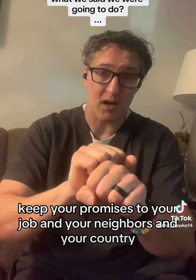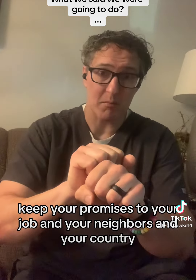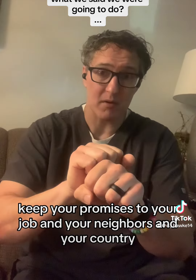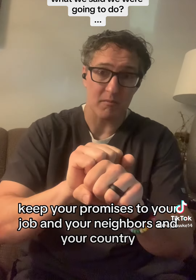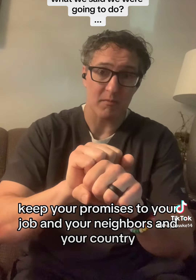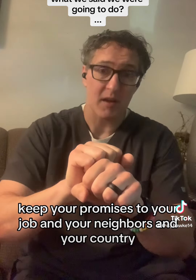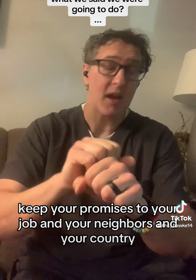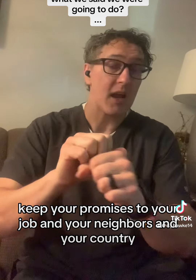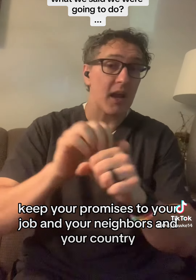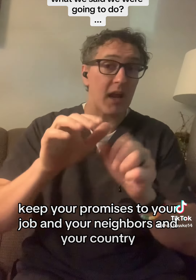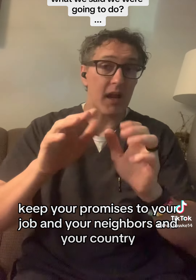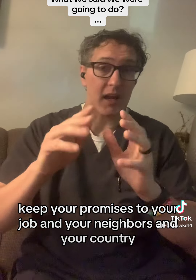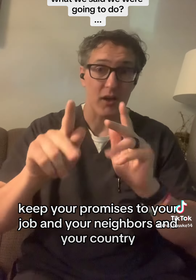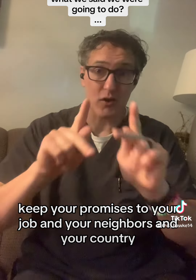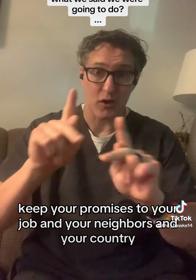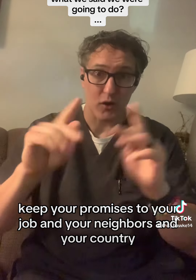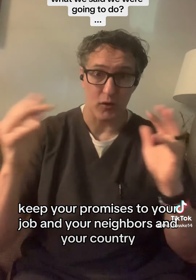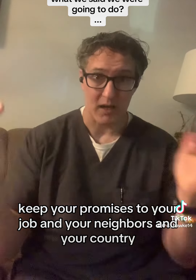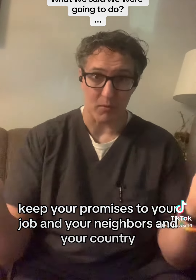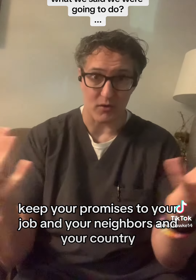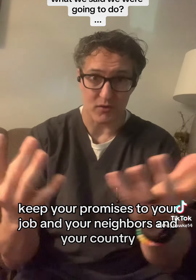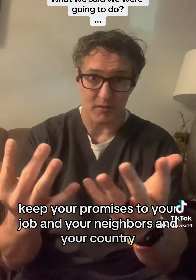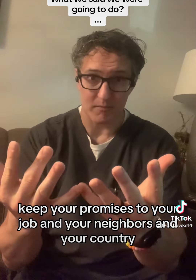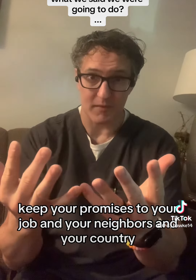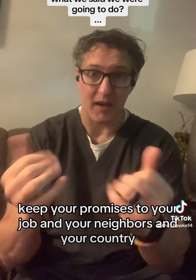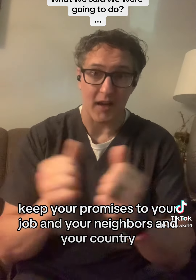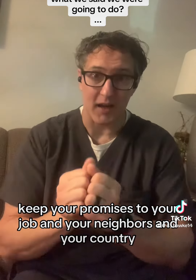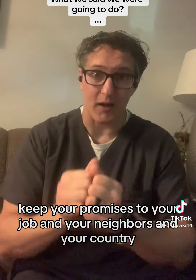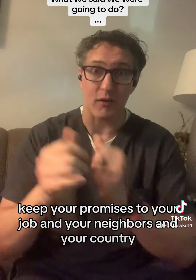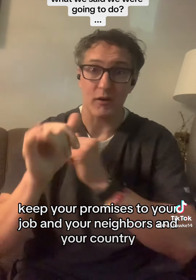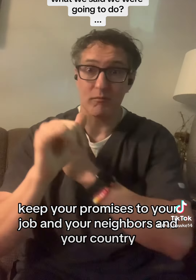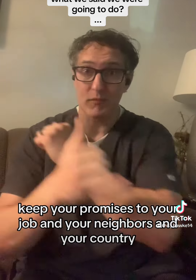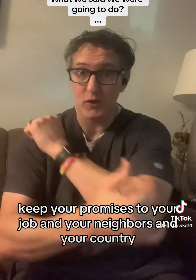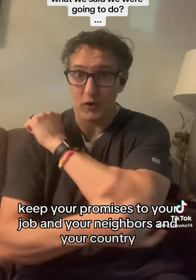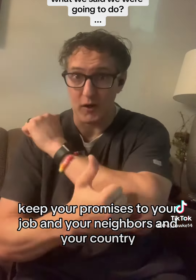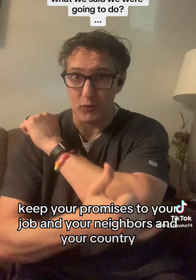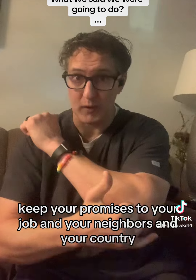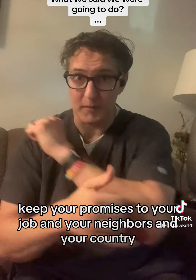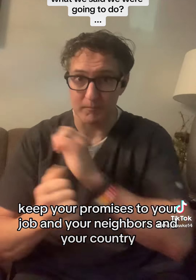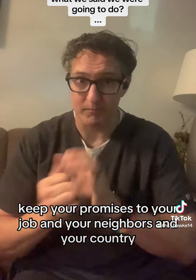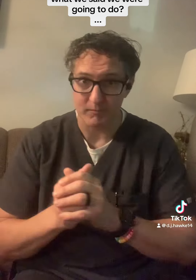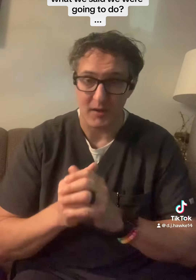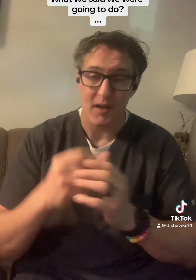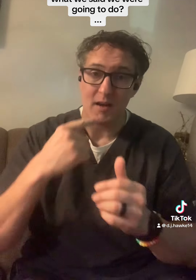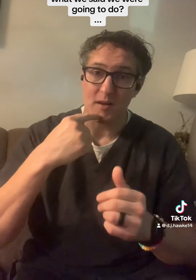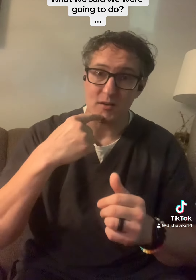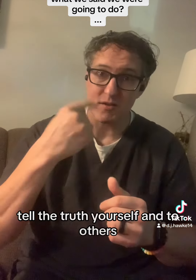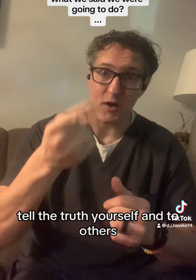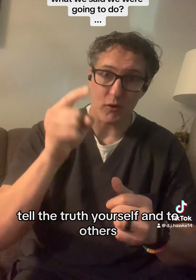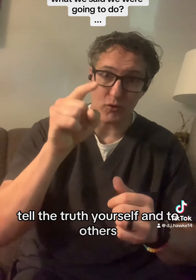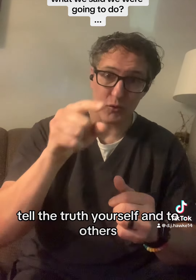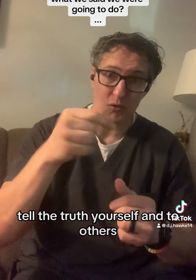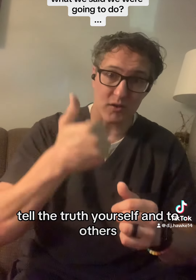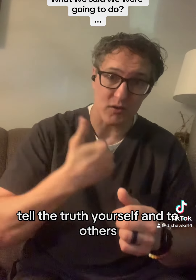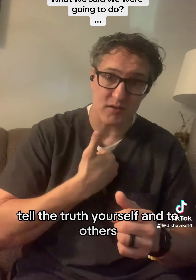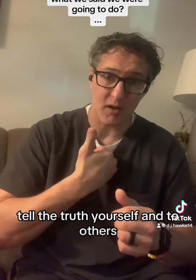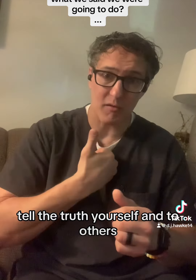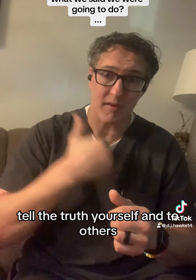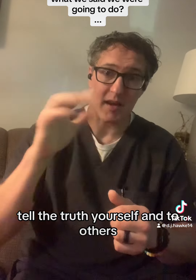job and your neighbors and your country. Tell the truth to yourself and